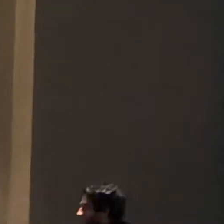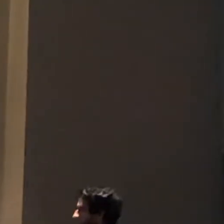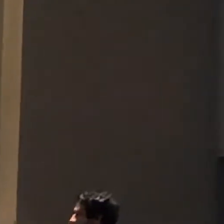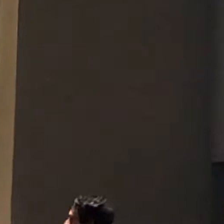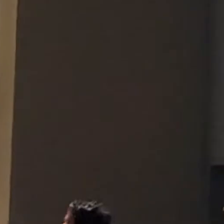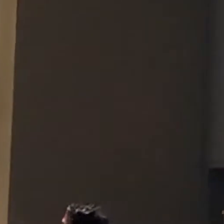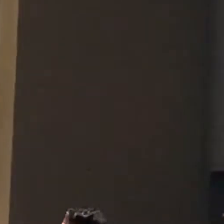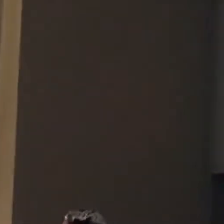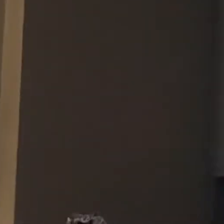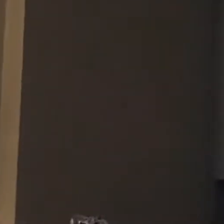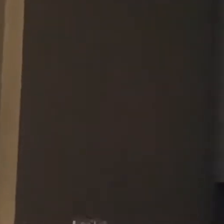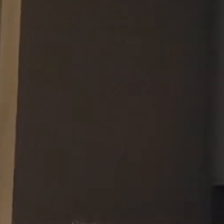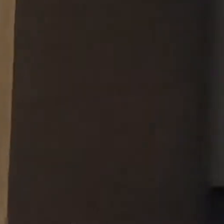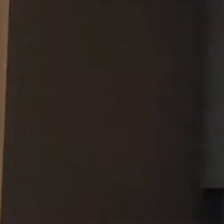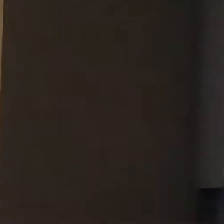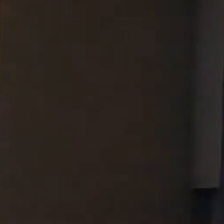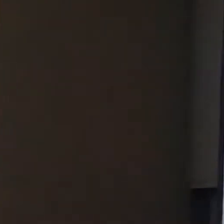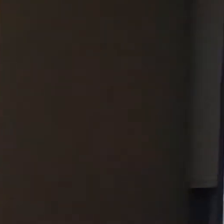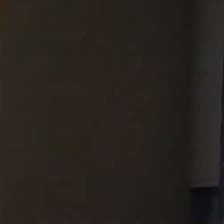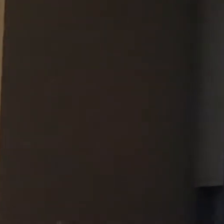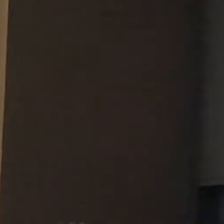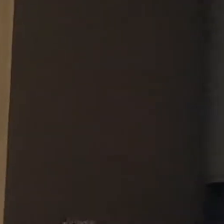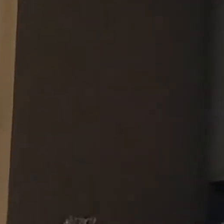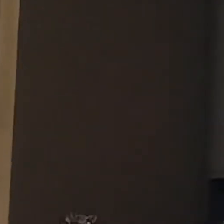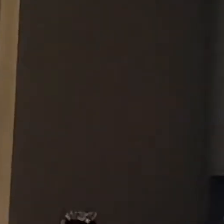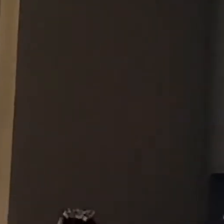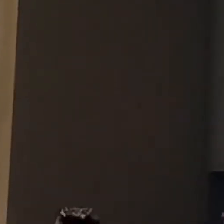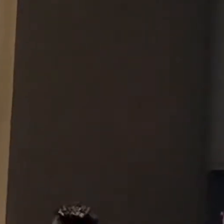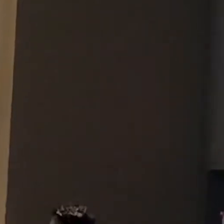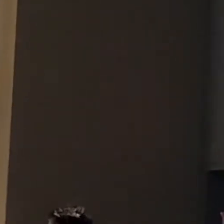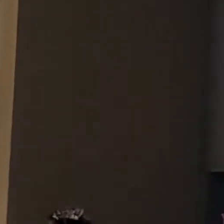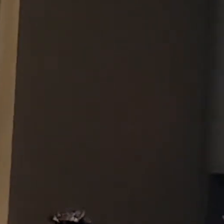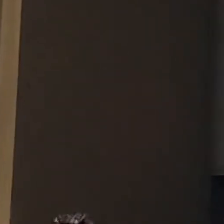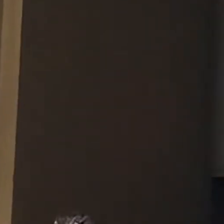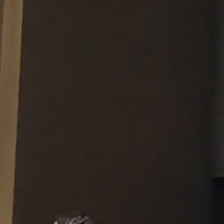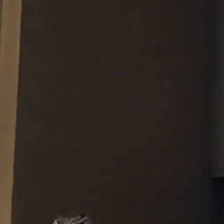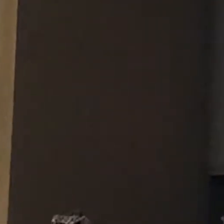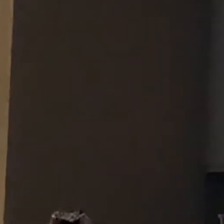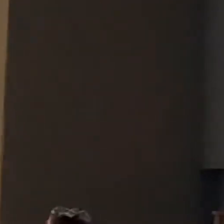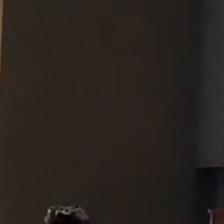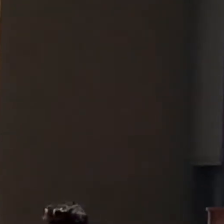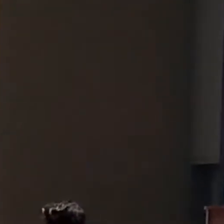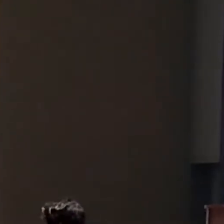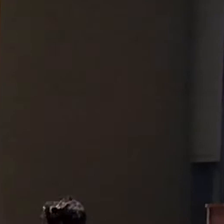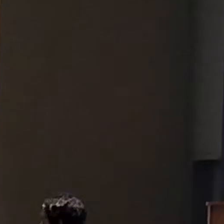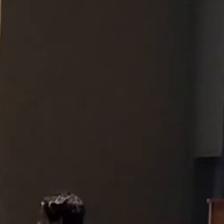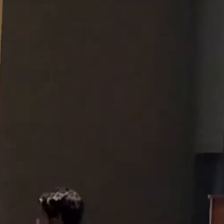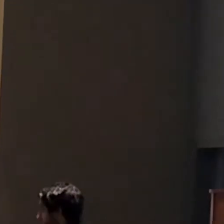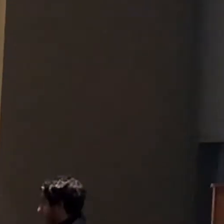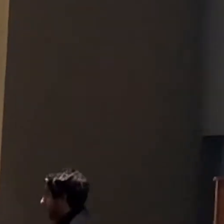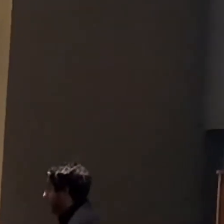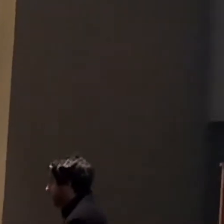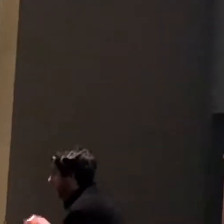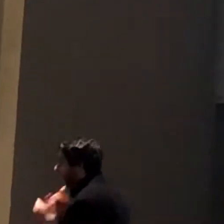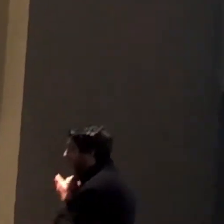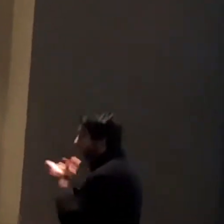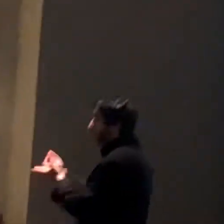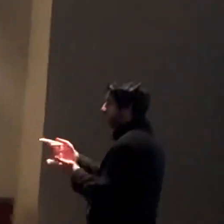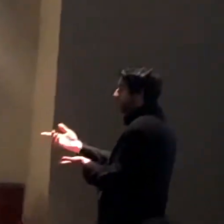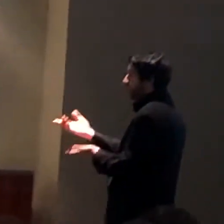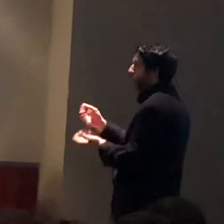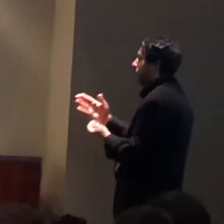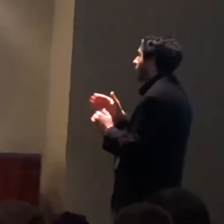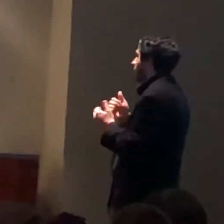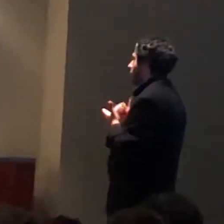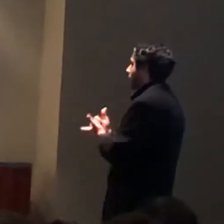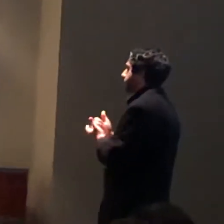what they can do during that time of day. So having to make a plan, and it will also help you or help the